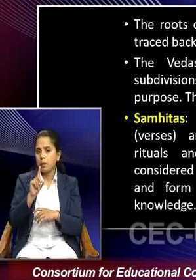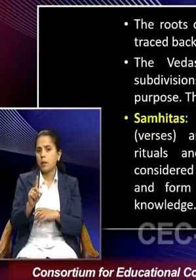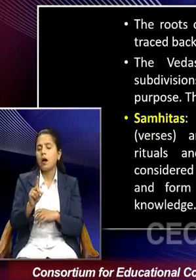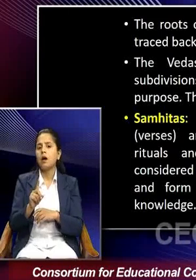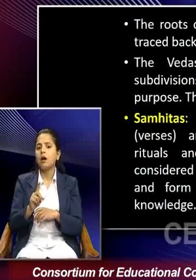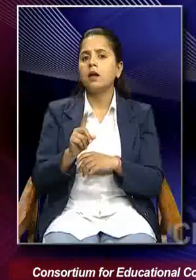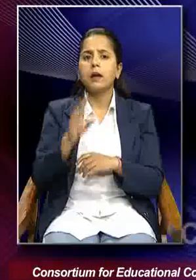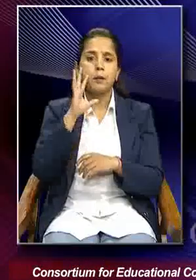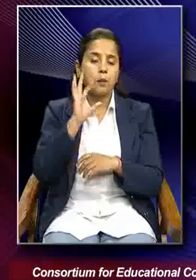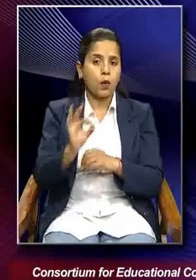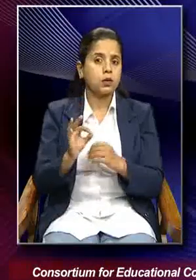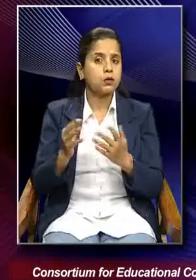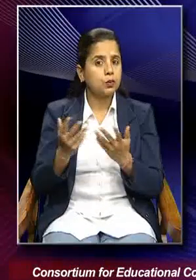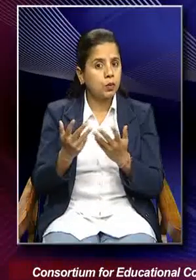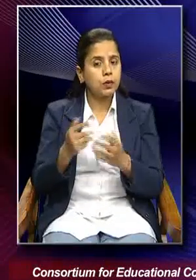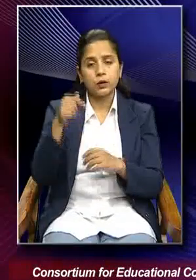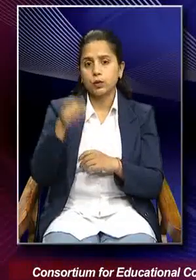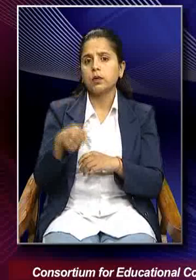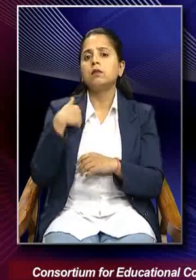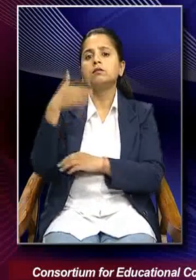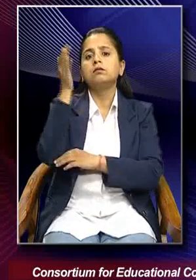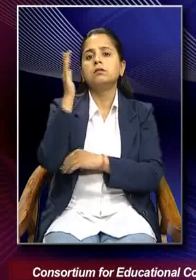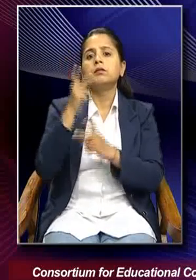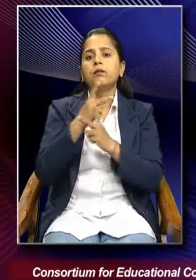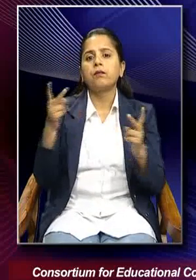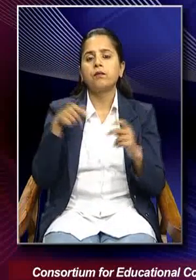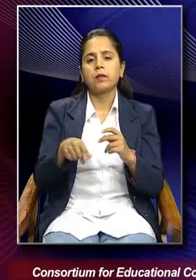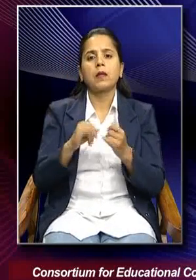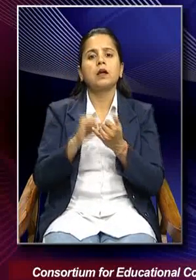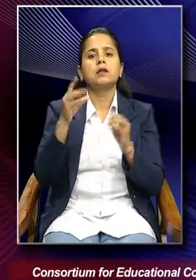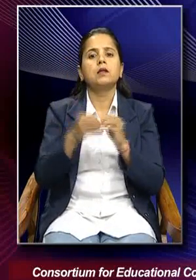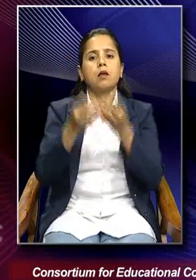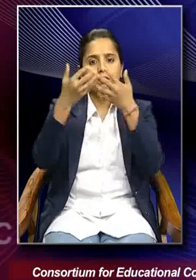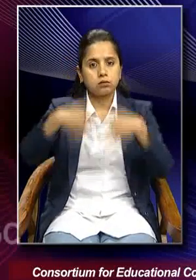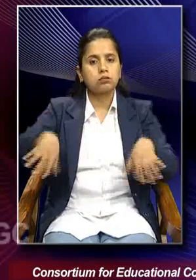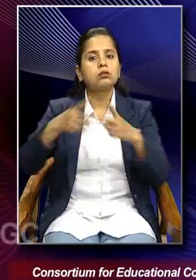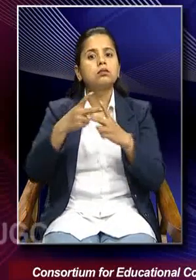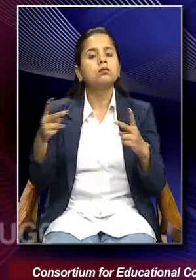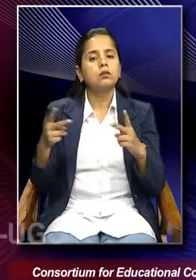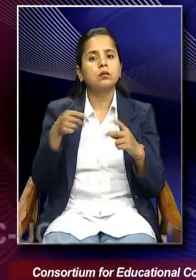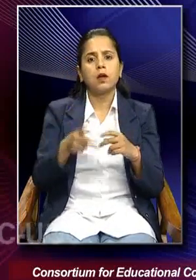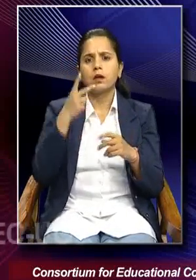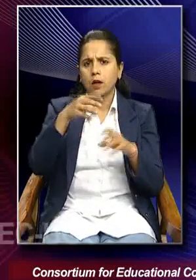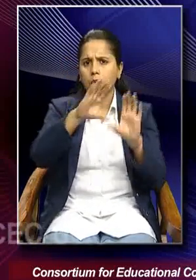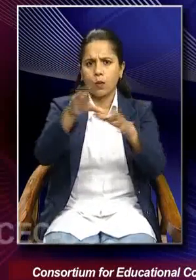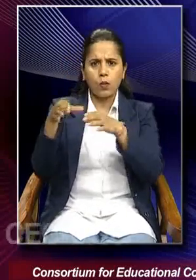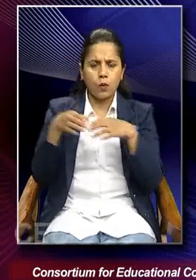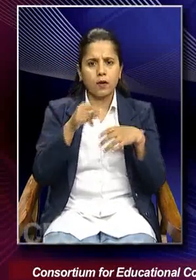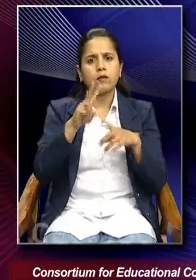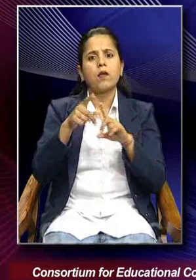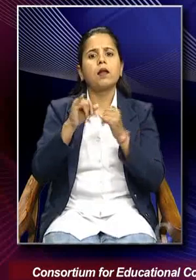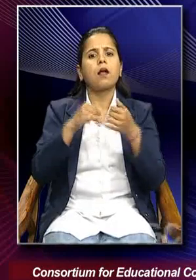of importance here in today's lecture is the subdivision within each of the